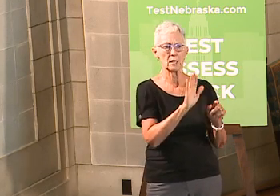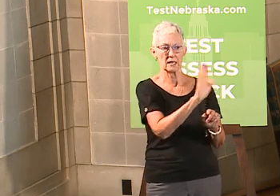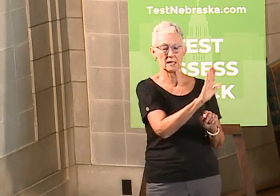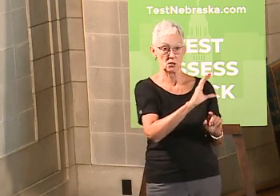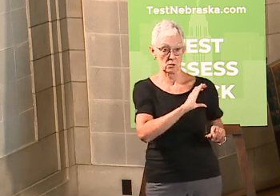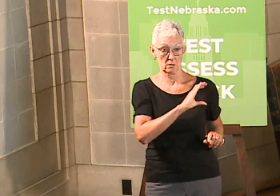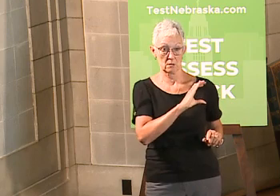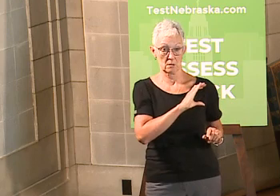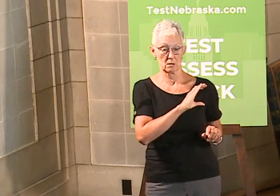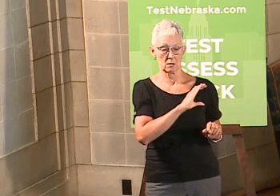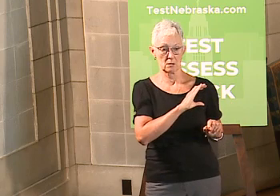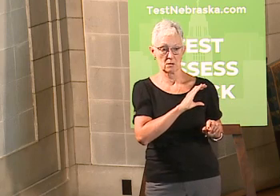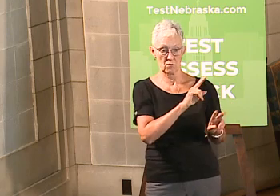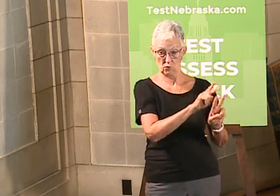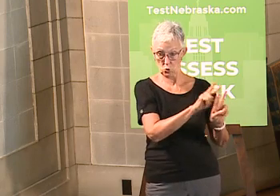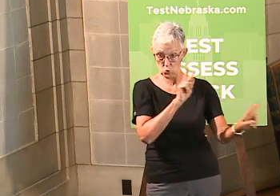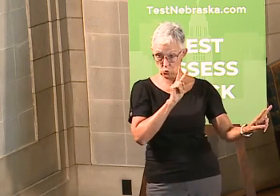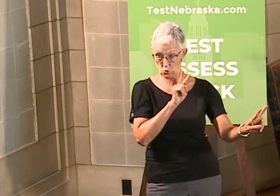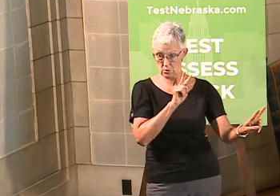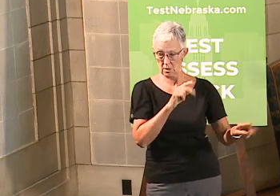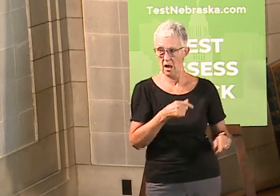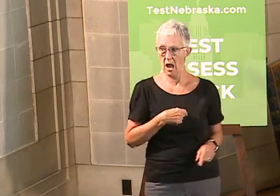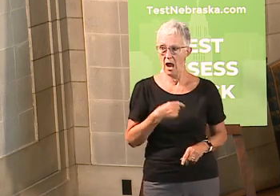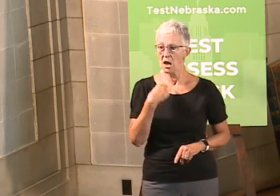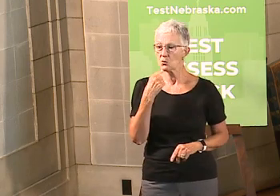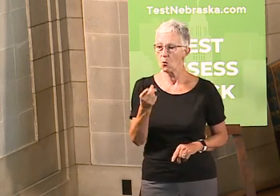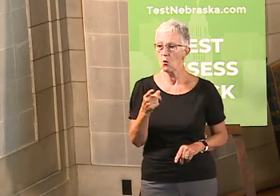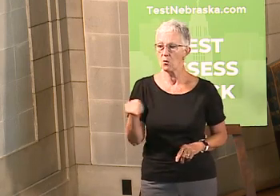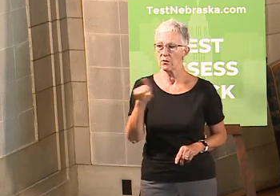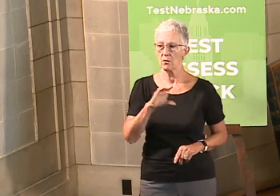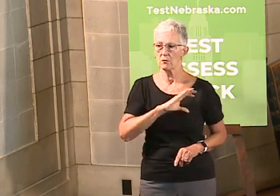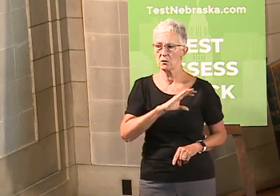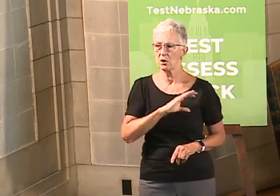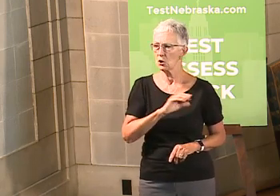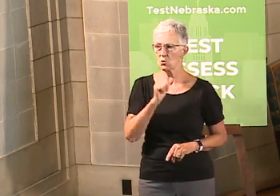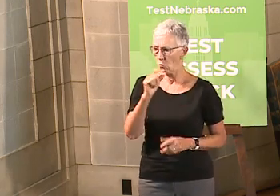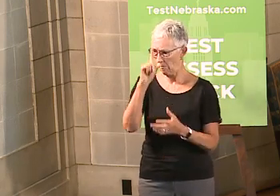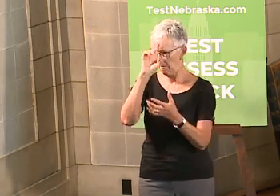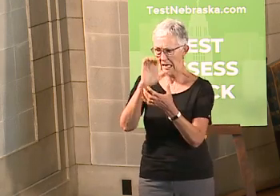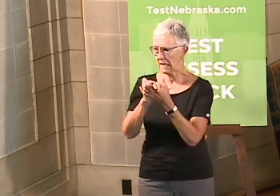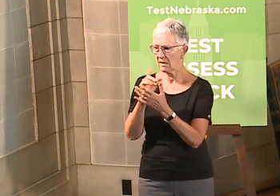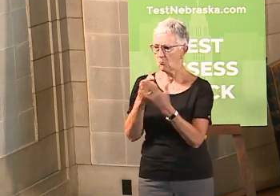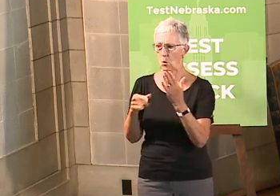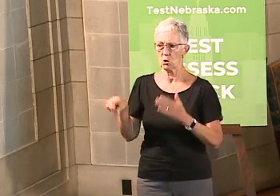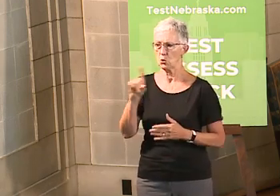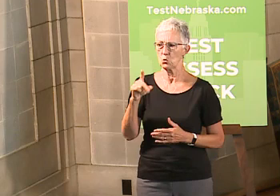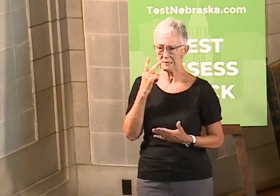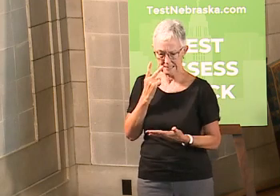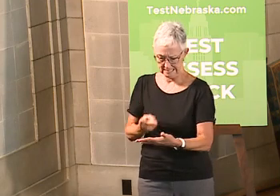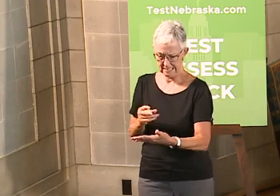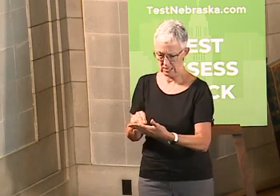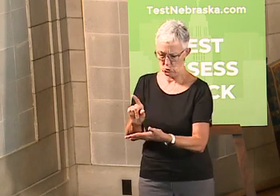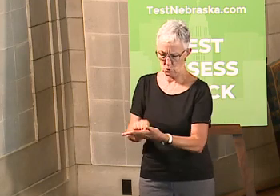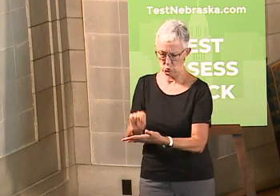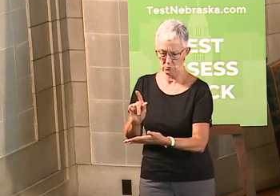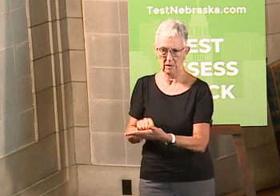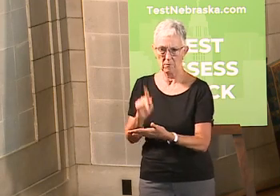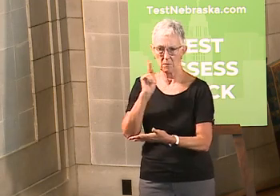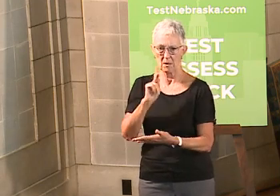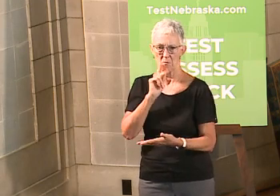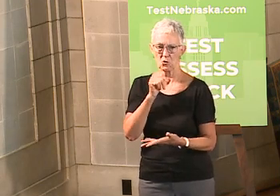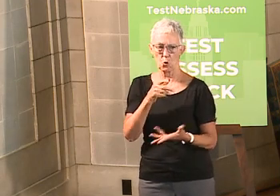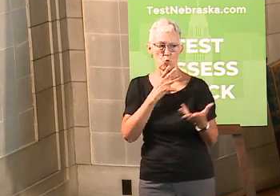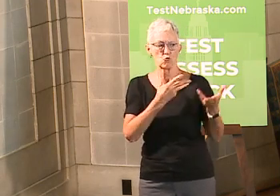about to law enforcement officers, don't believe what you see out there in the media with regard to people not trusting law enforcement. I travel the state of